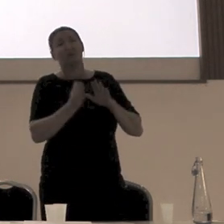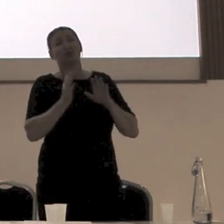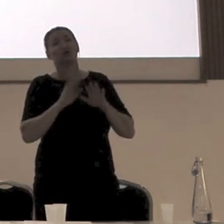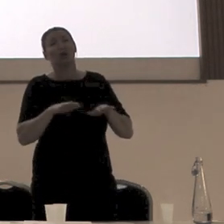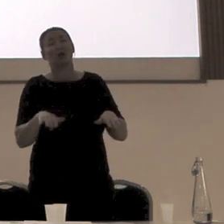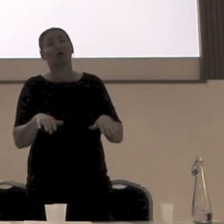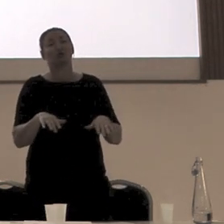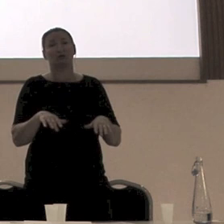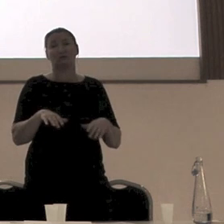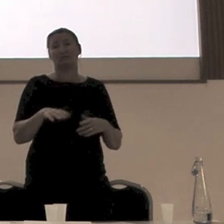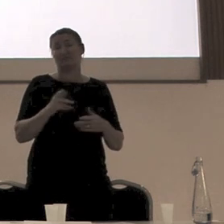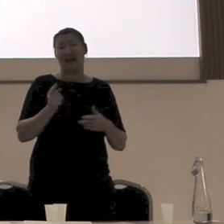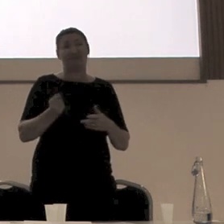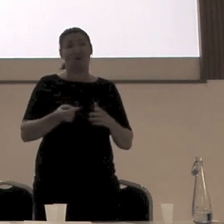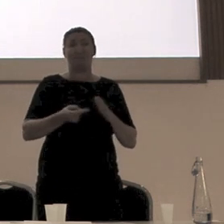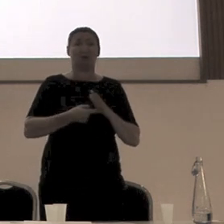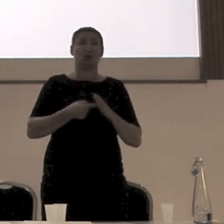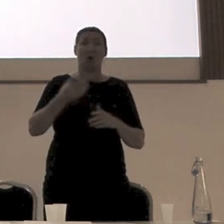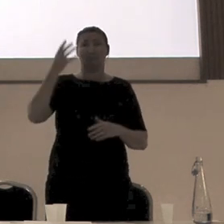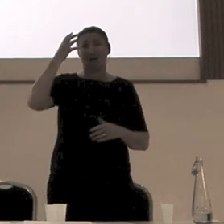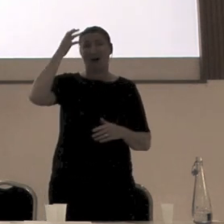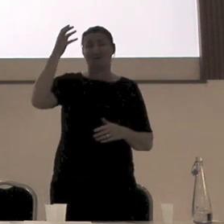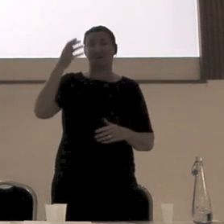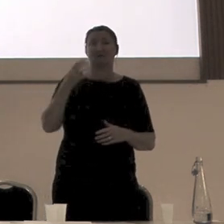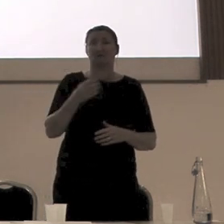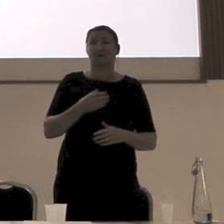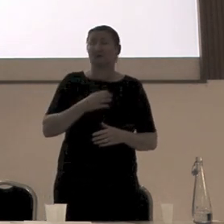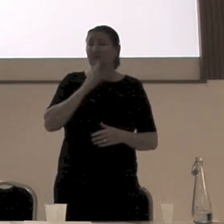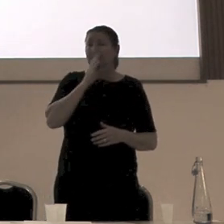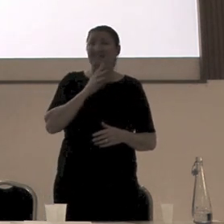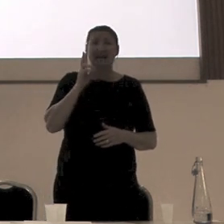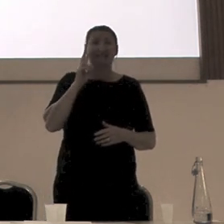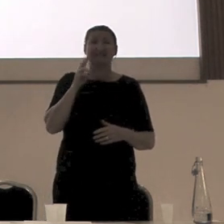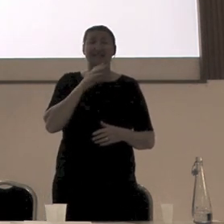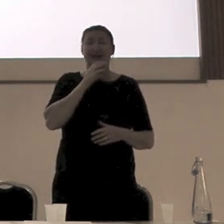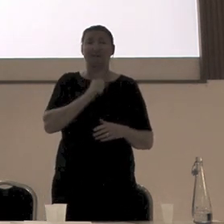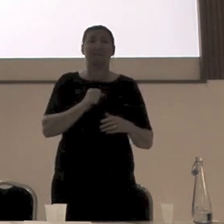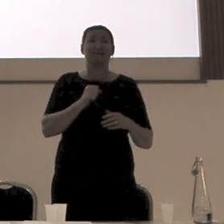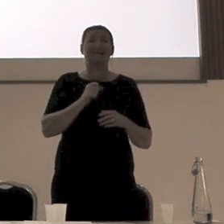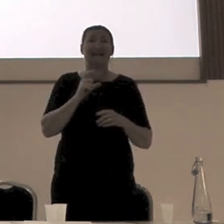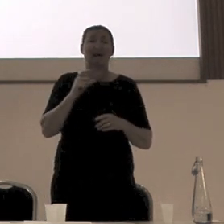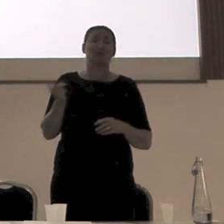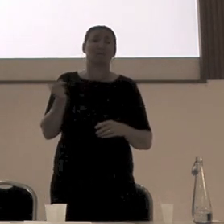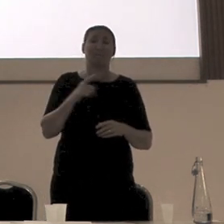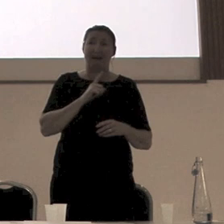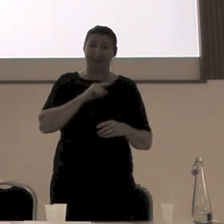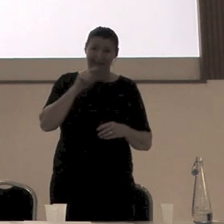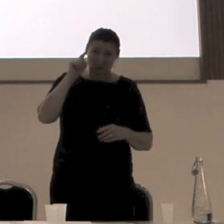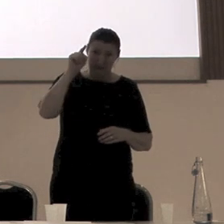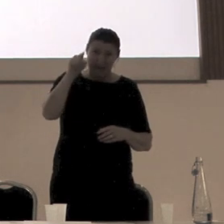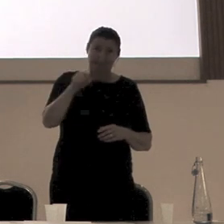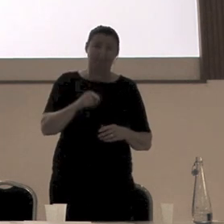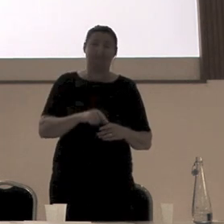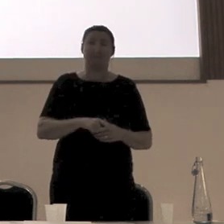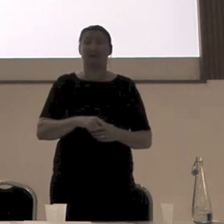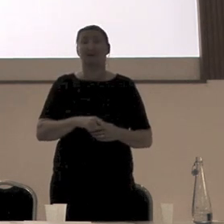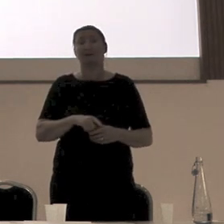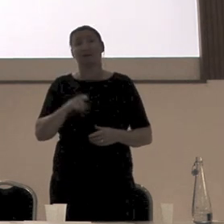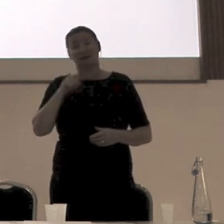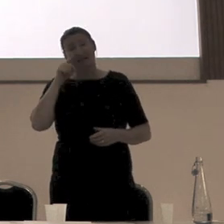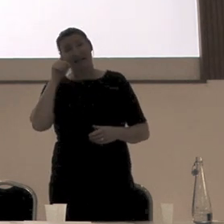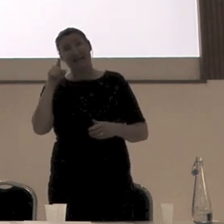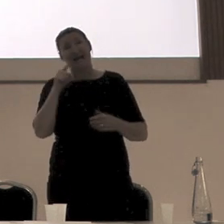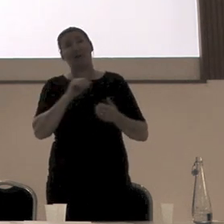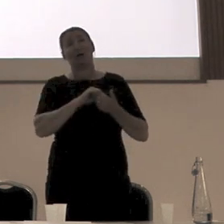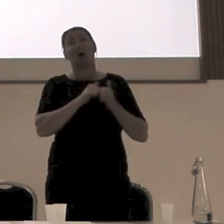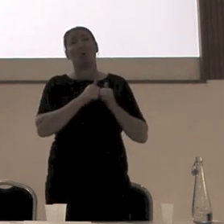from the top, and I'm sad to see that we have Mr. Cameron back in the government in a senior post, because it was he, and he more than anyone else in the